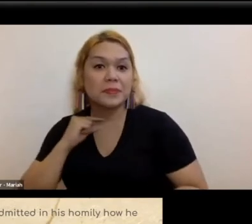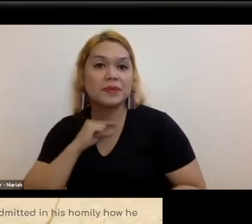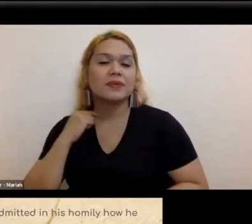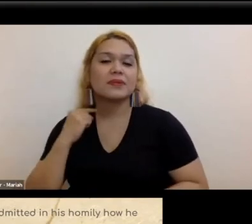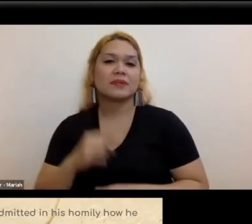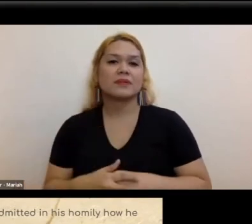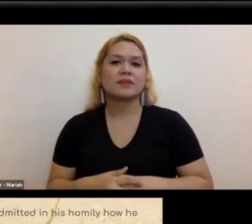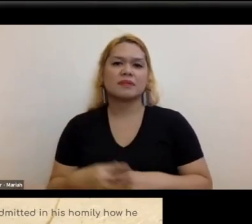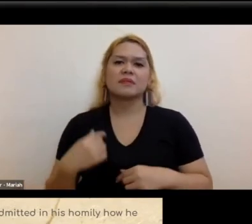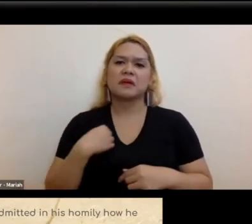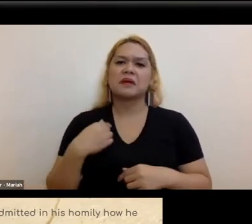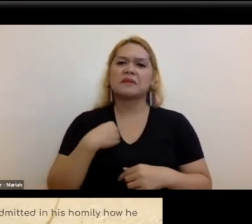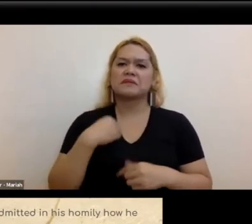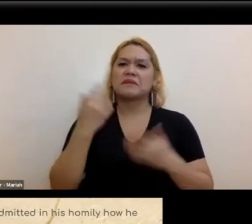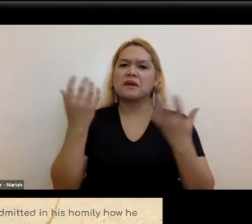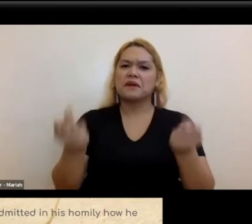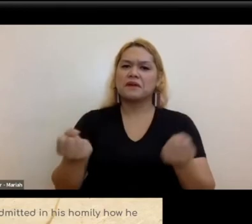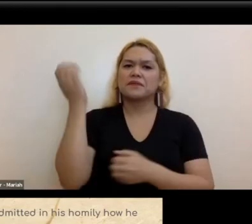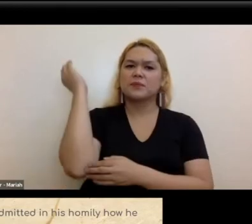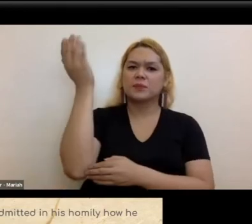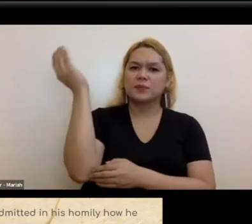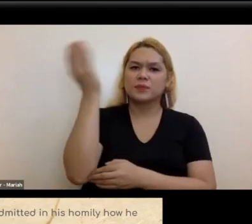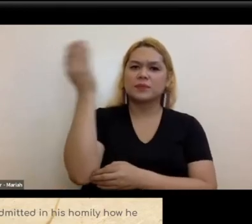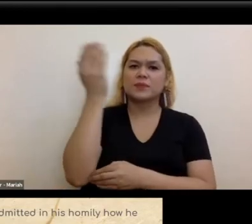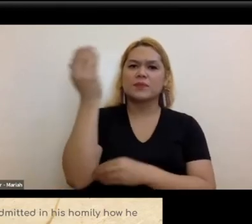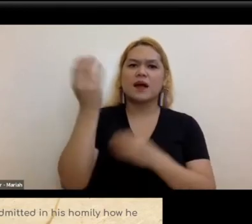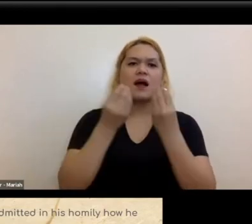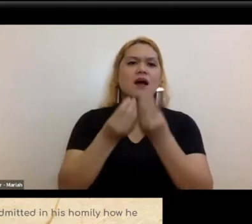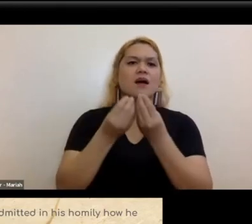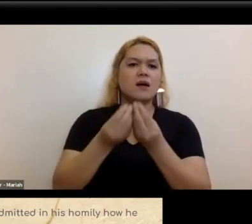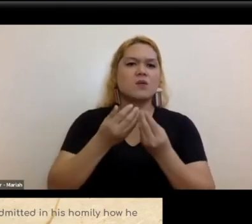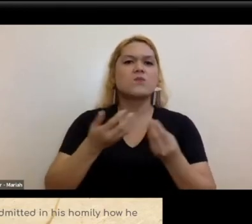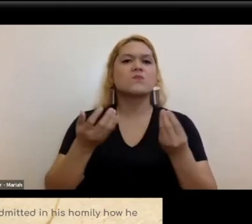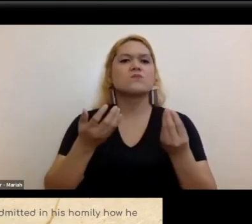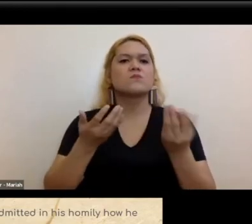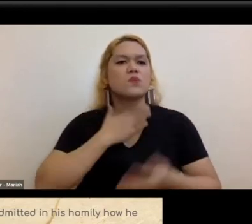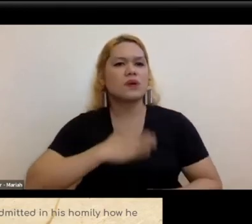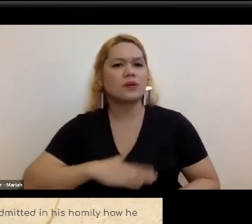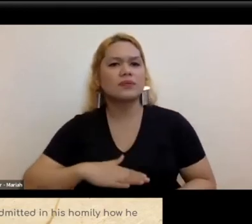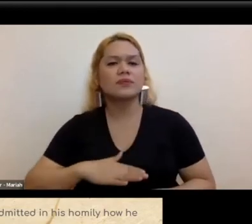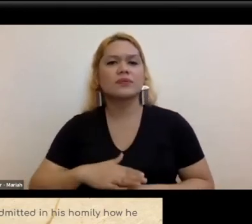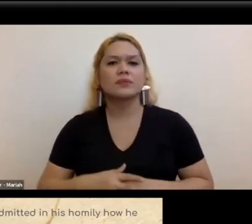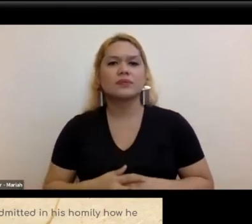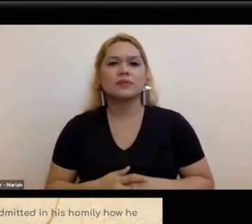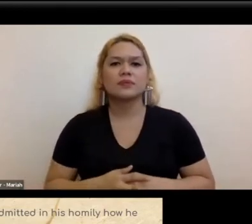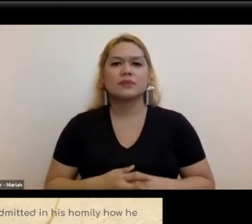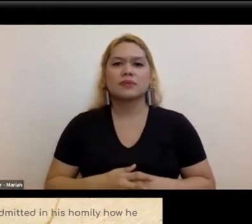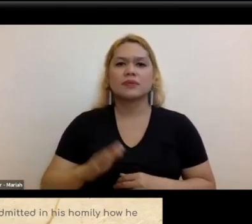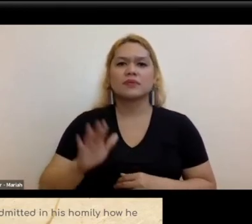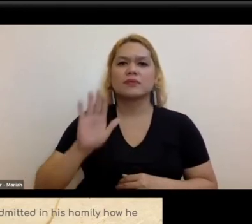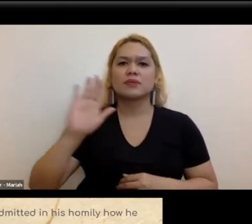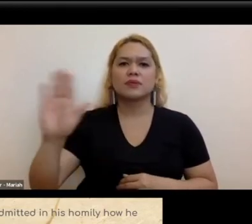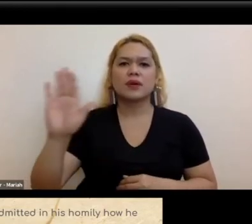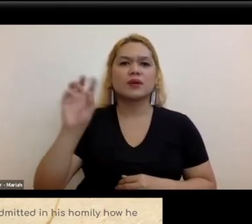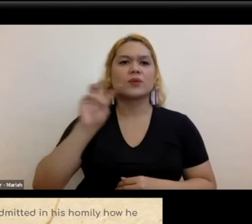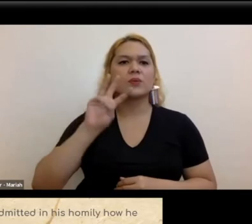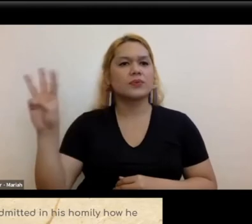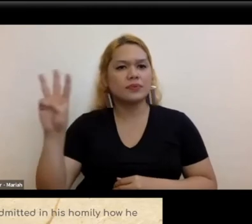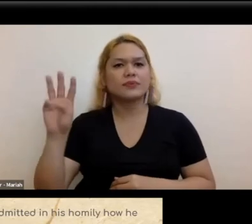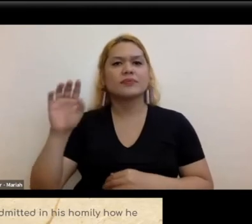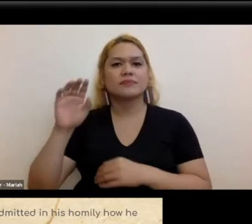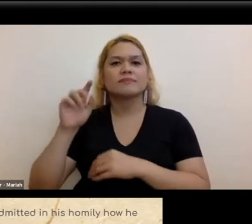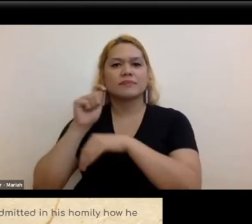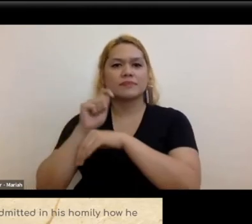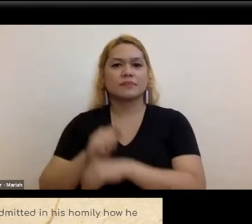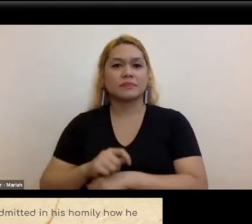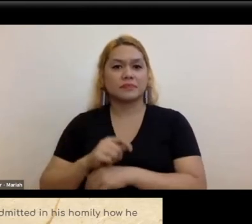his homily how he preferred the unfussiness of Western apparitions, their prophets,